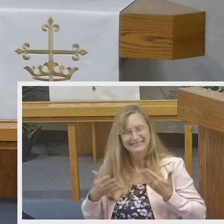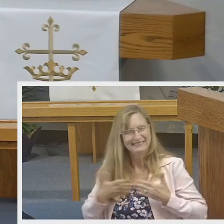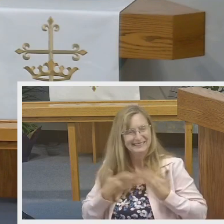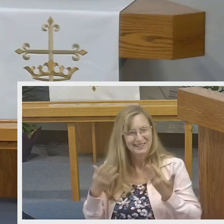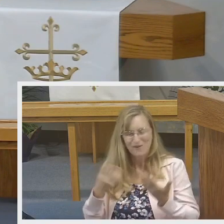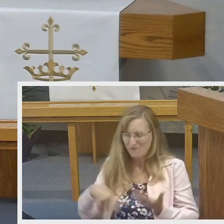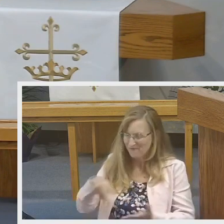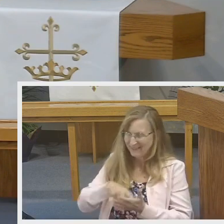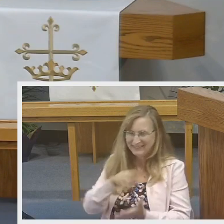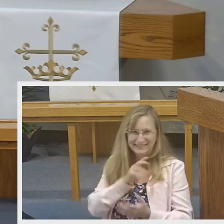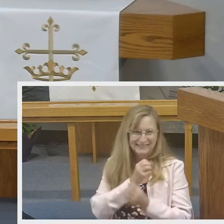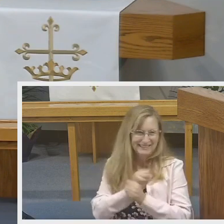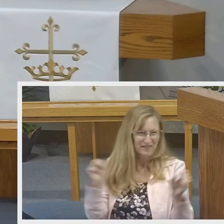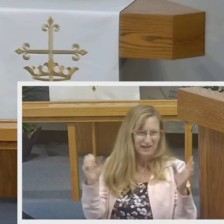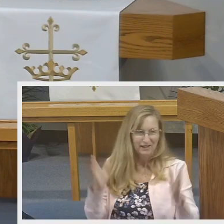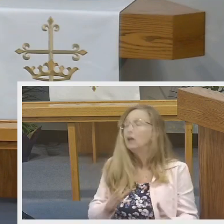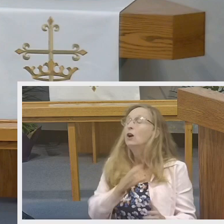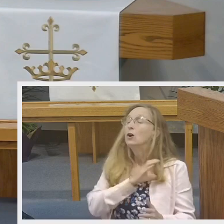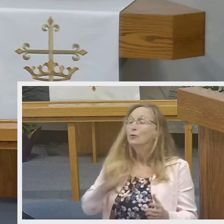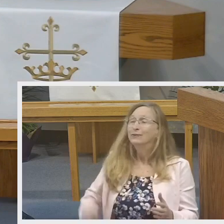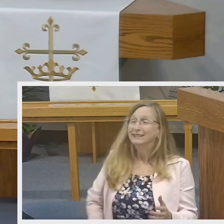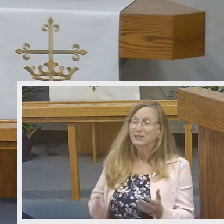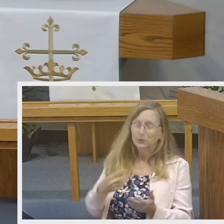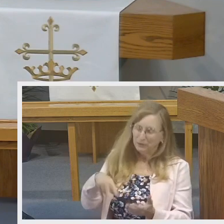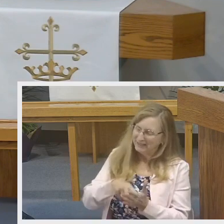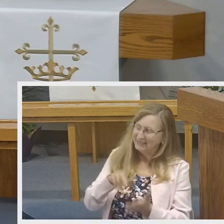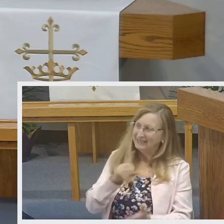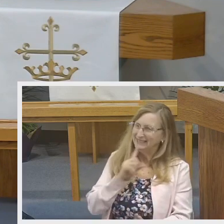Savior. Christ is risen.